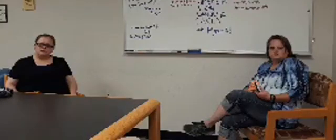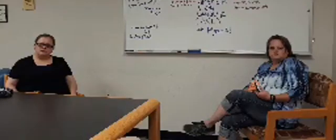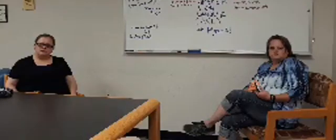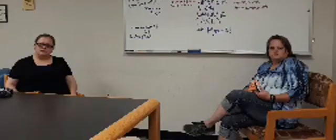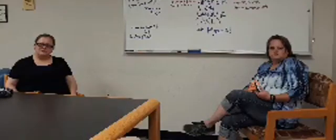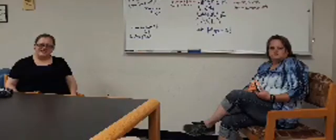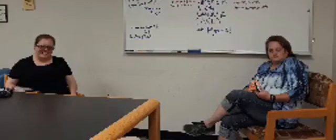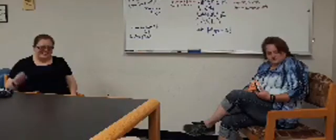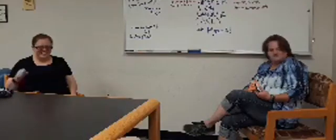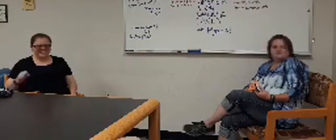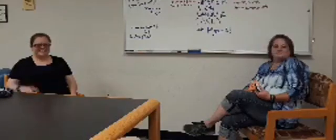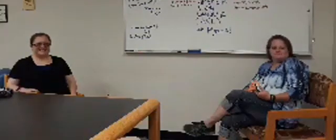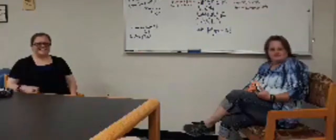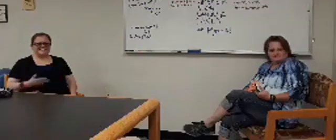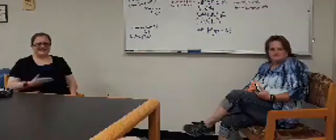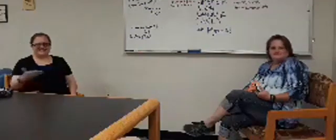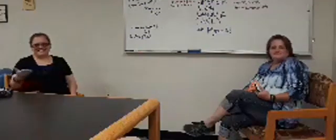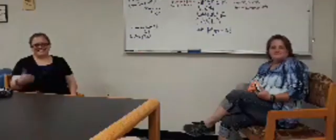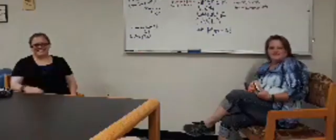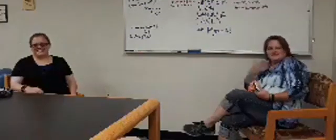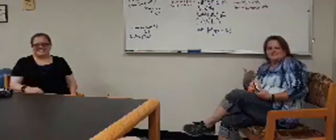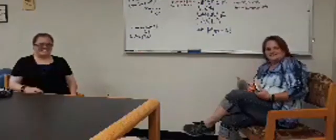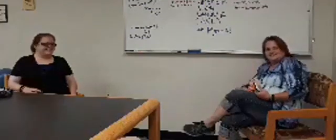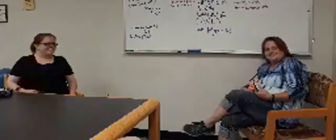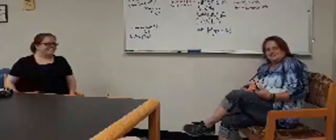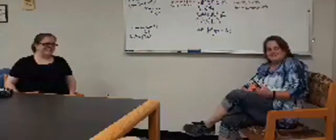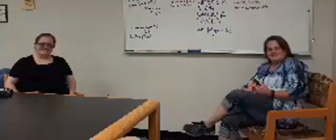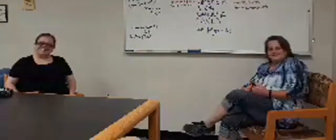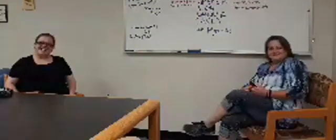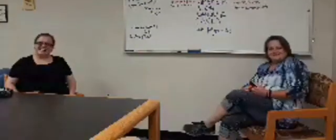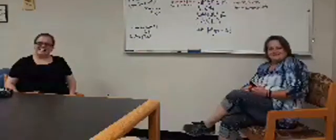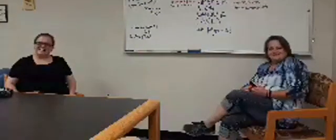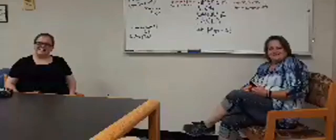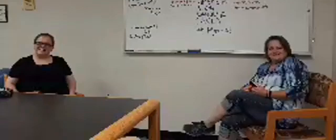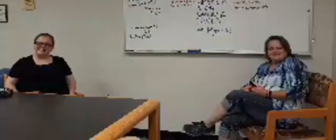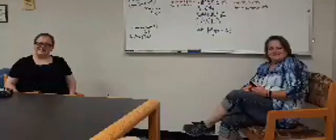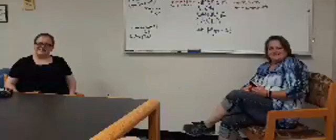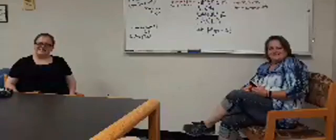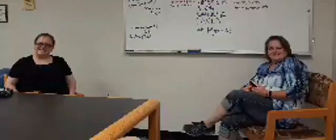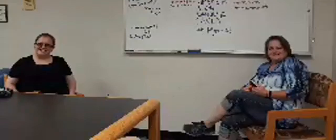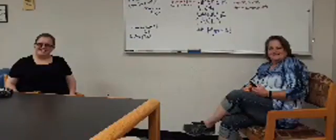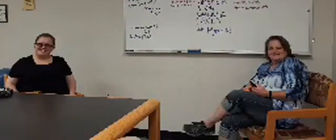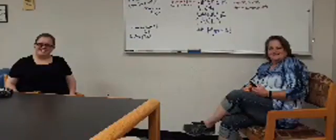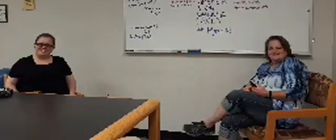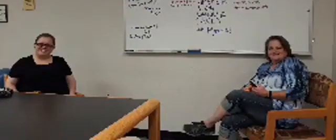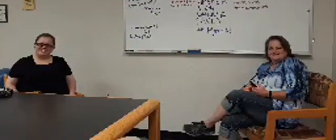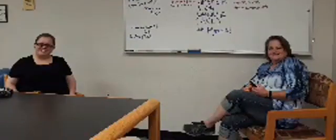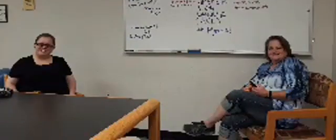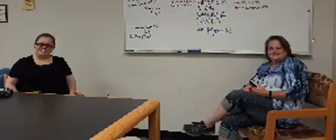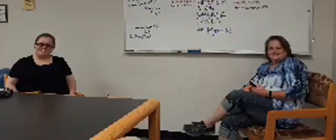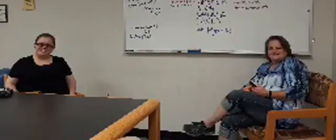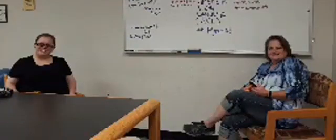coming. Patrons of Cottonwood Community Public Library, this is Mr. Jan saying thank you again for joining us for our final ASL class